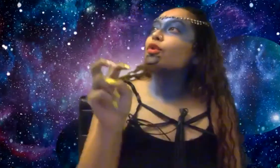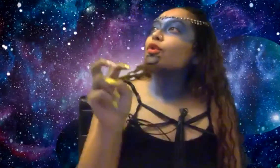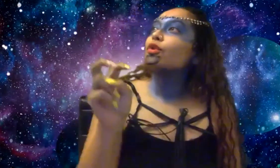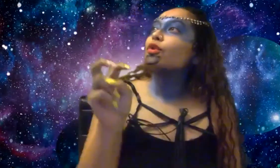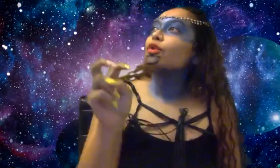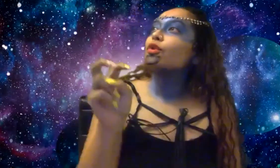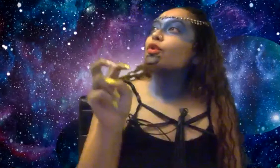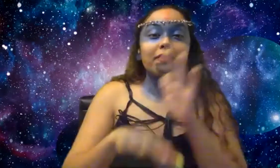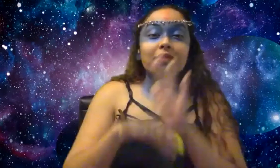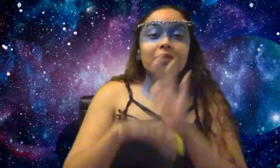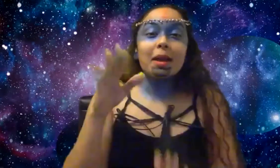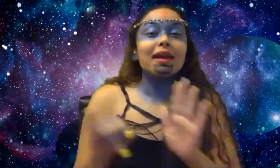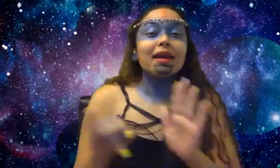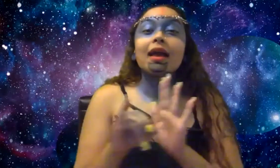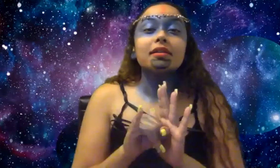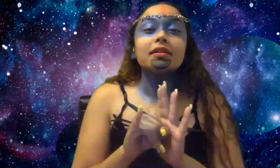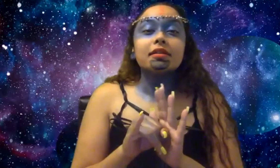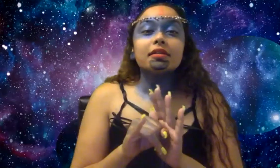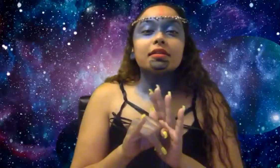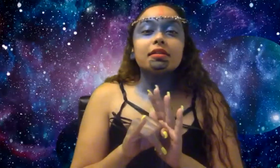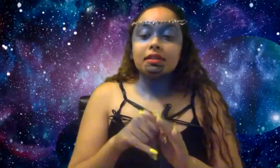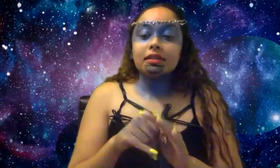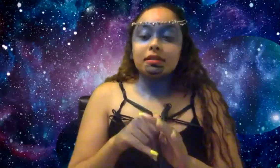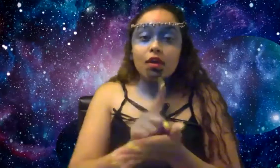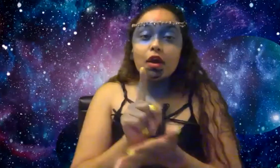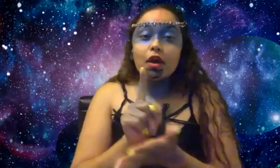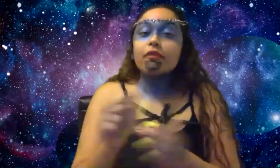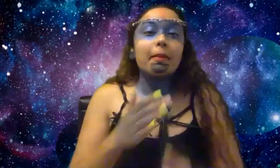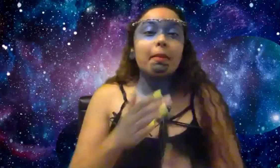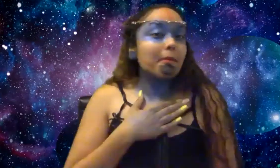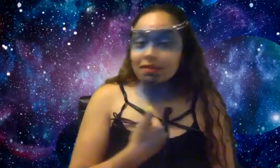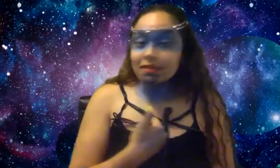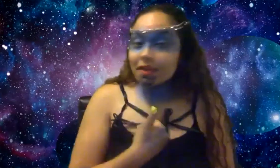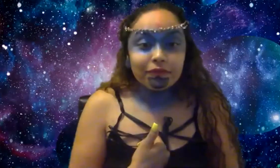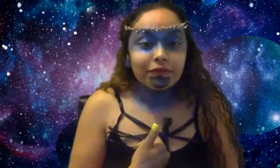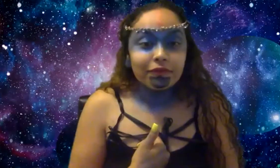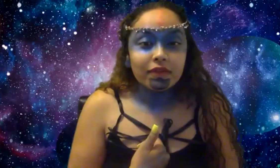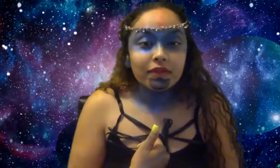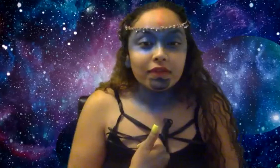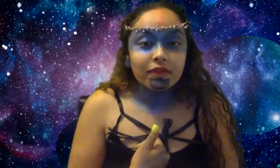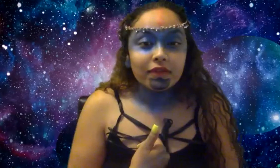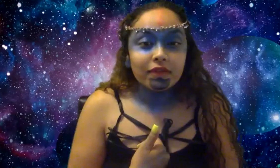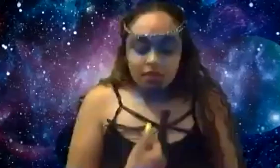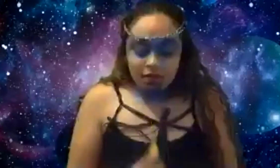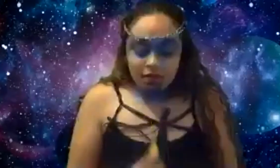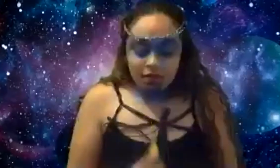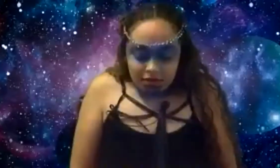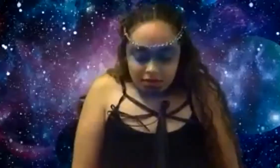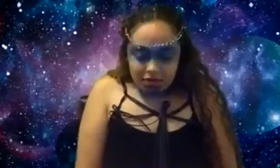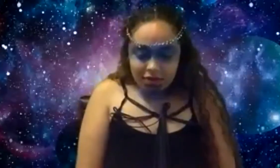I want to take you on my journey with me and you can experience who I am as I fall in love with myself and share